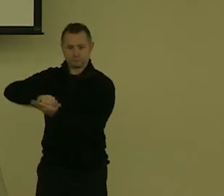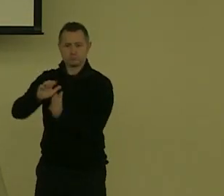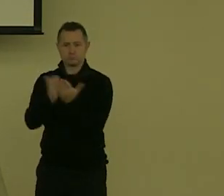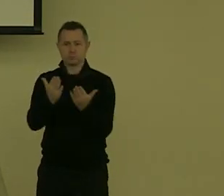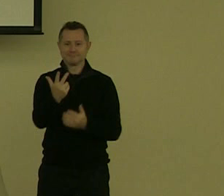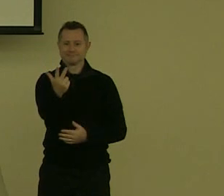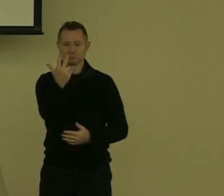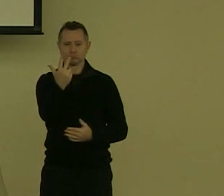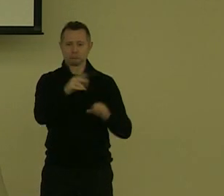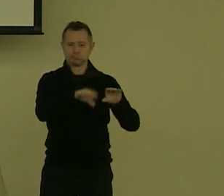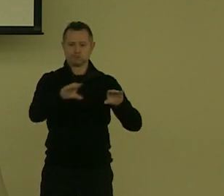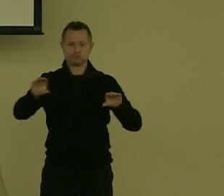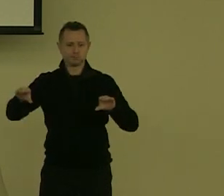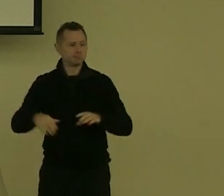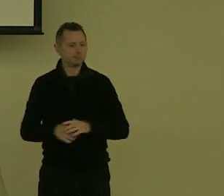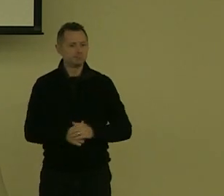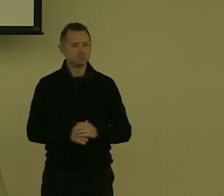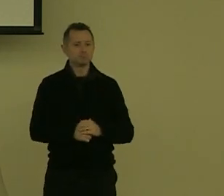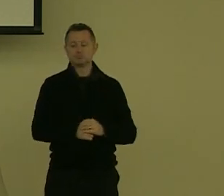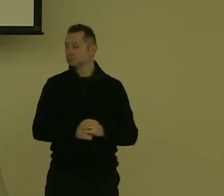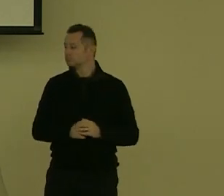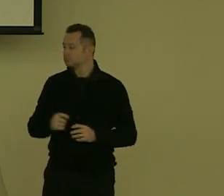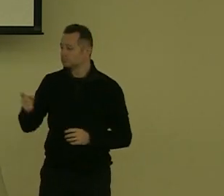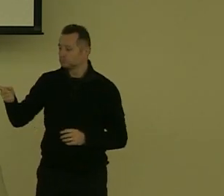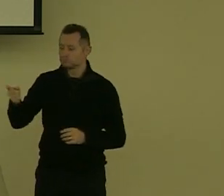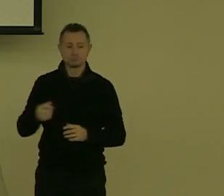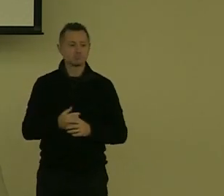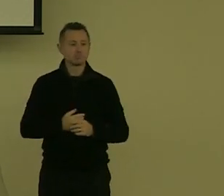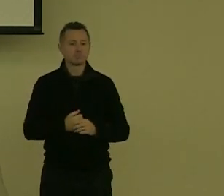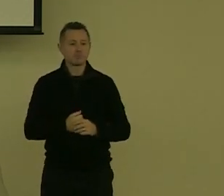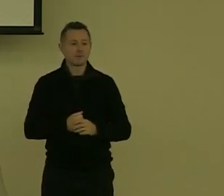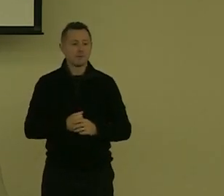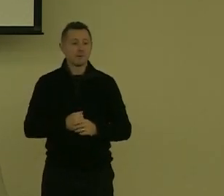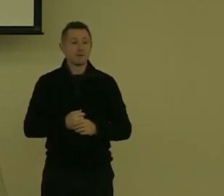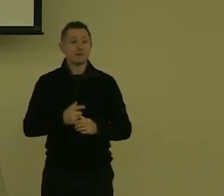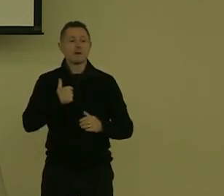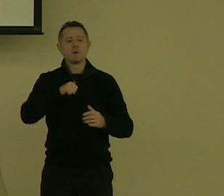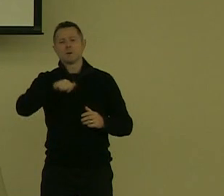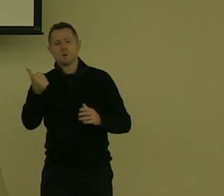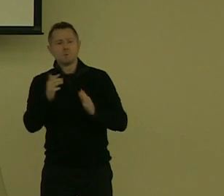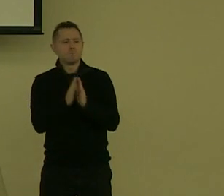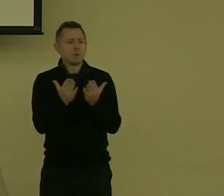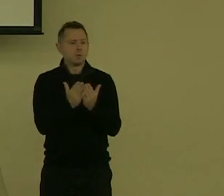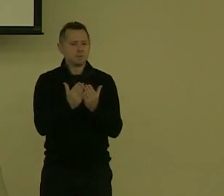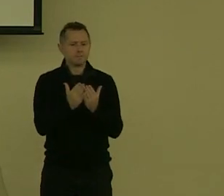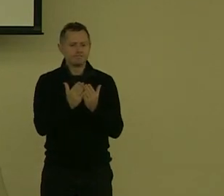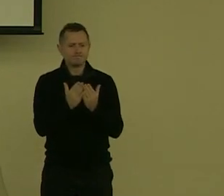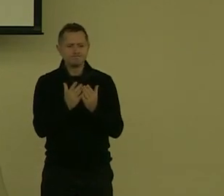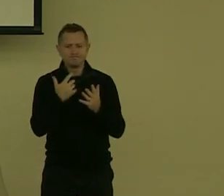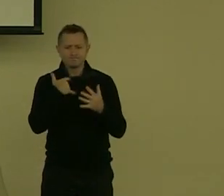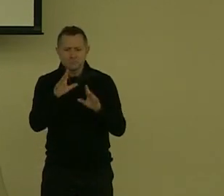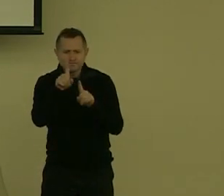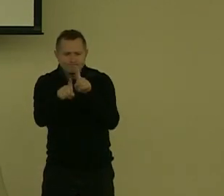called Disaster Drawn, and it came out this year. I published a book of interviews with cartoonists called Outside the